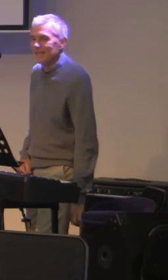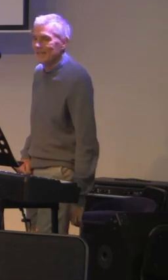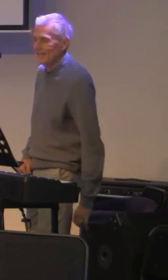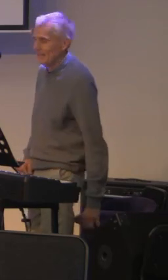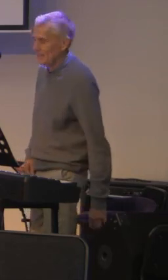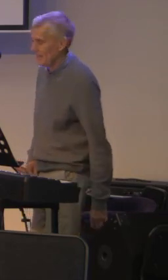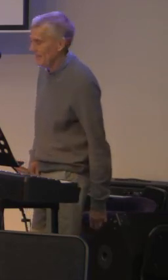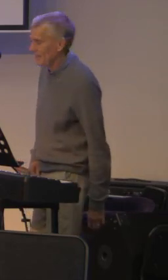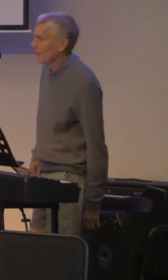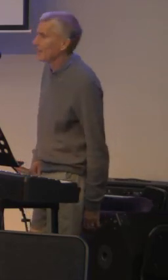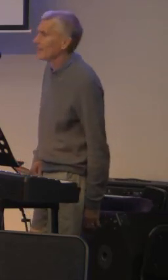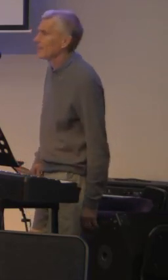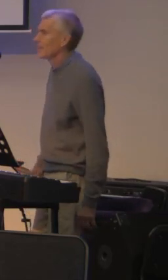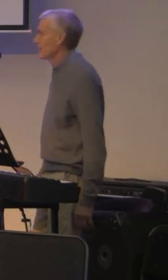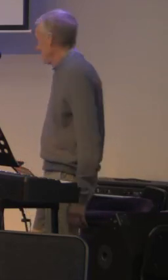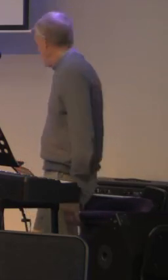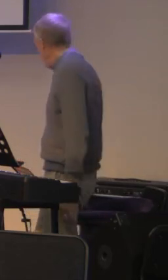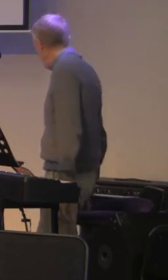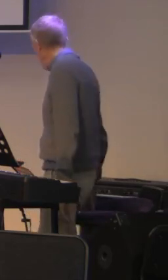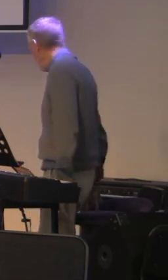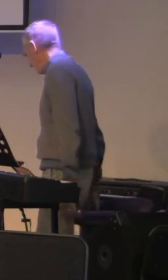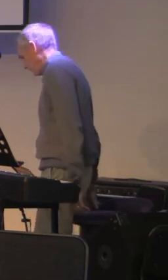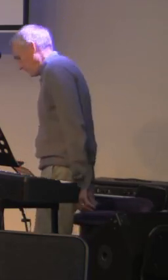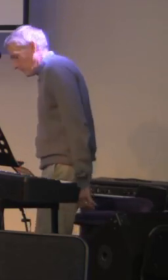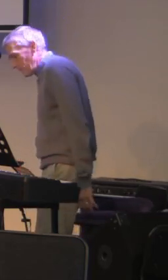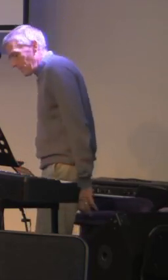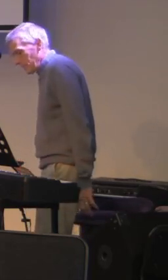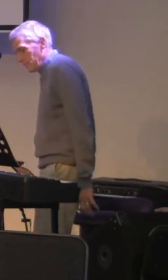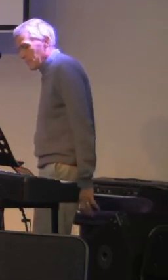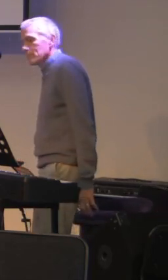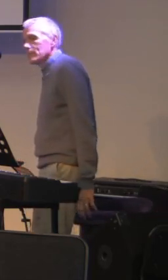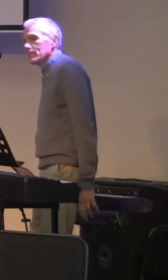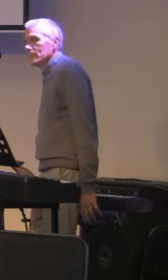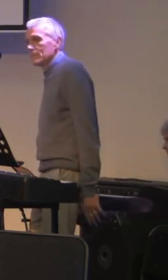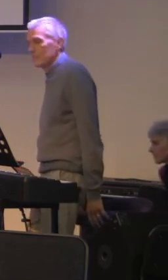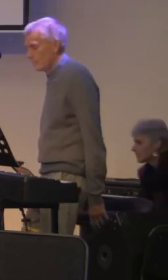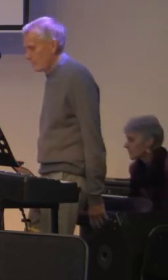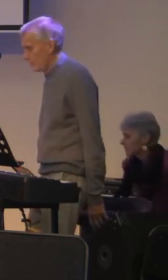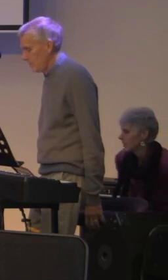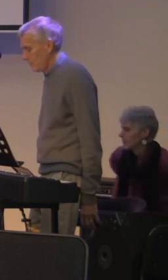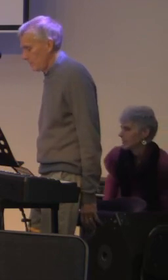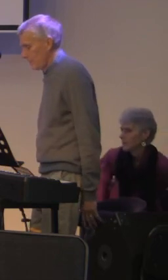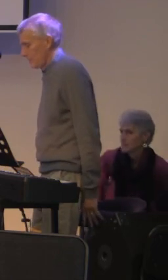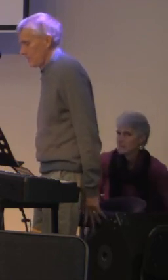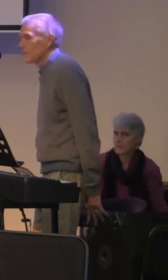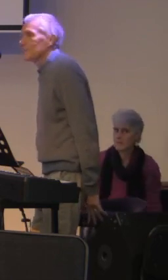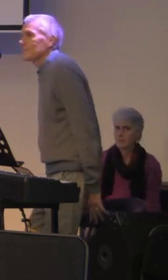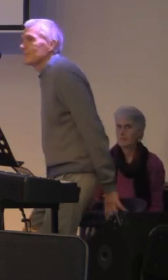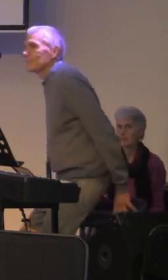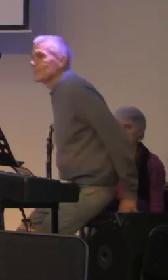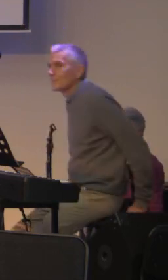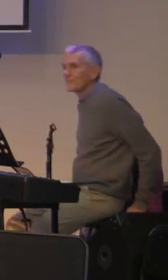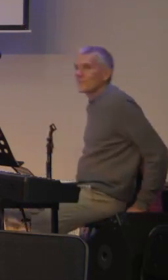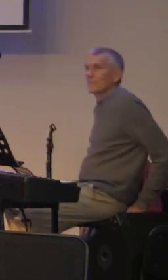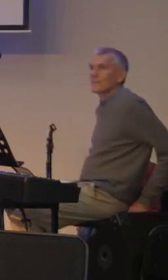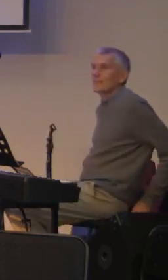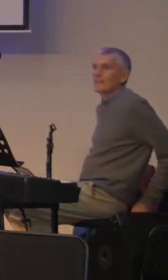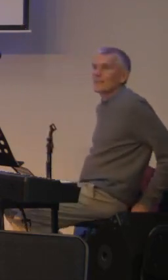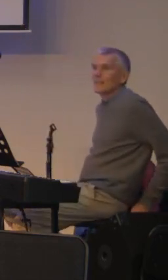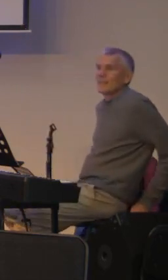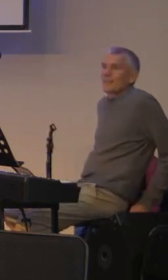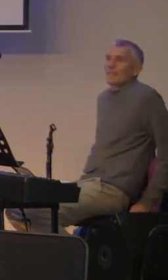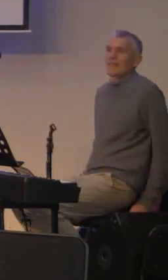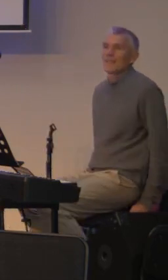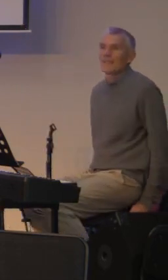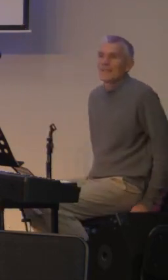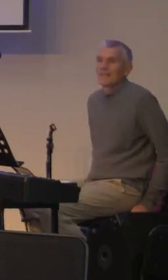a warm Christchurch welcome to Sue, who's going to come up to the front. If you come on up,